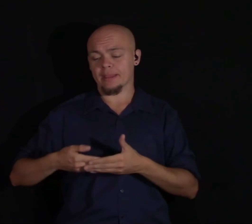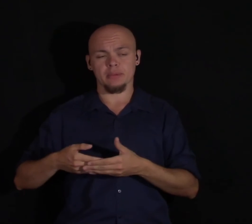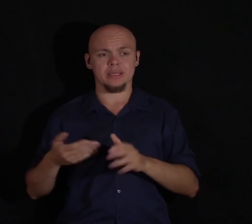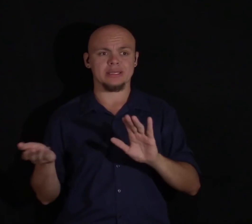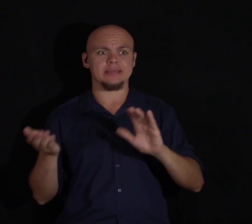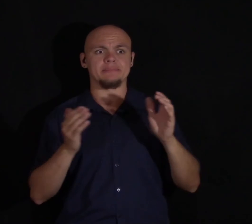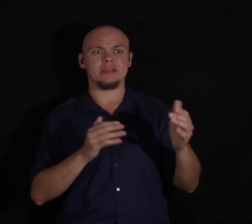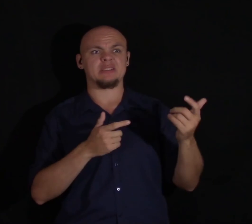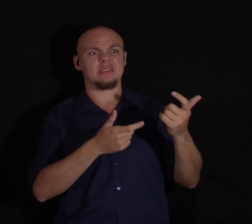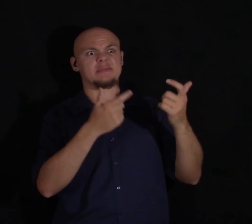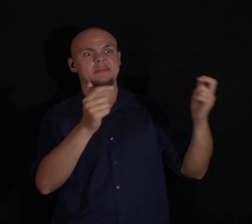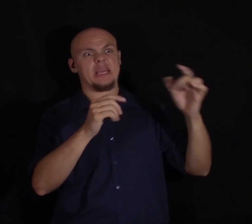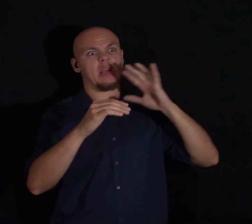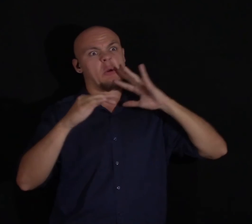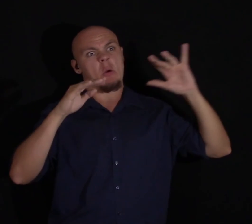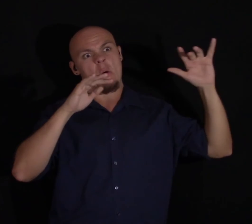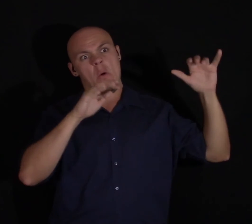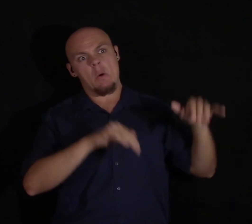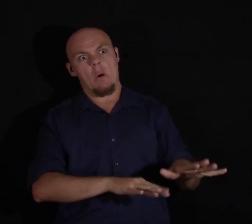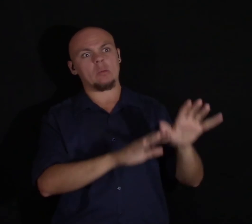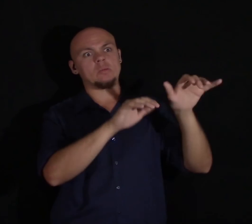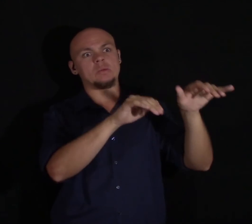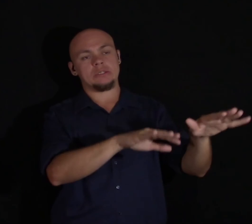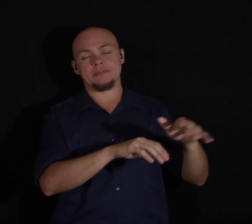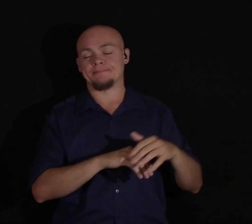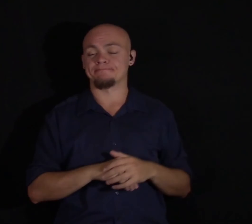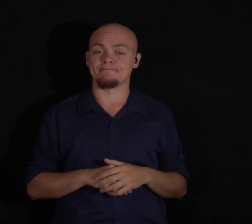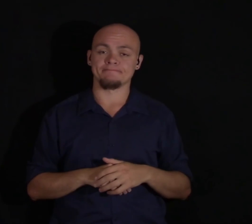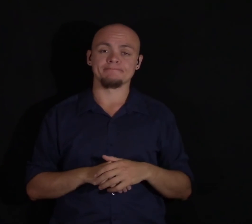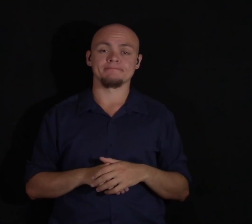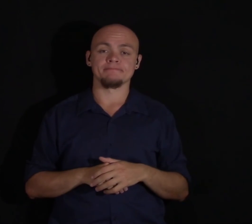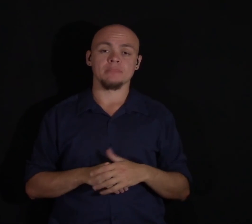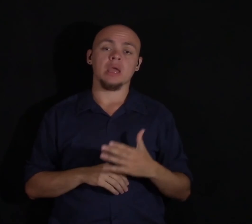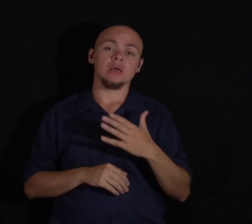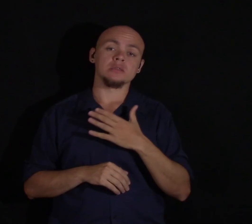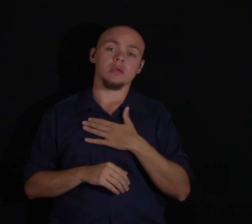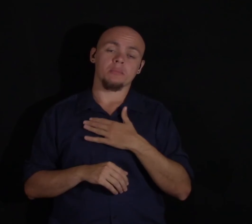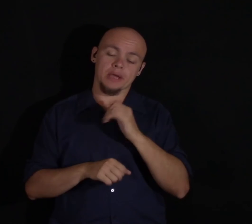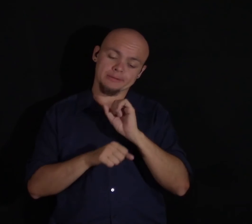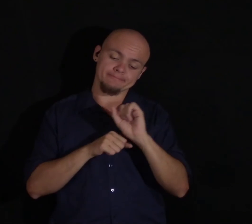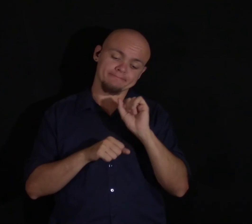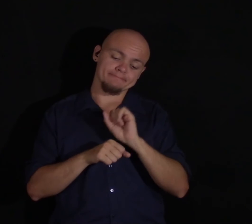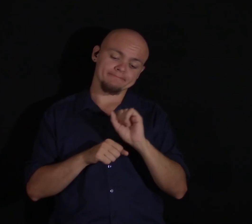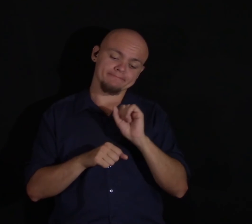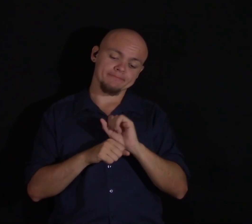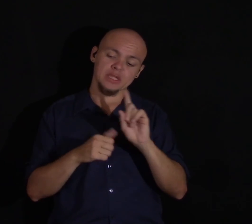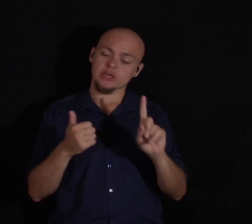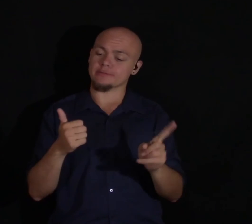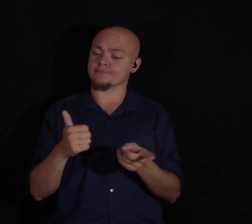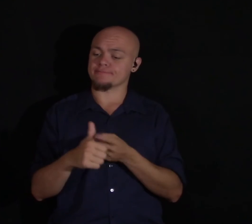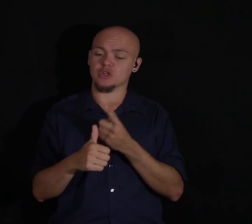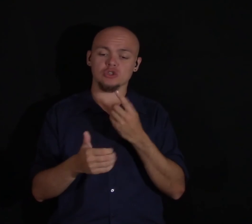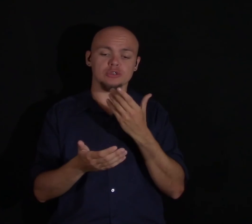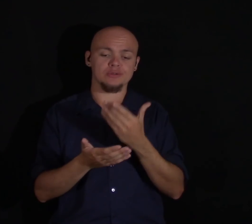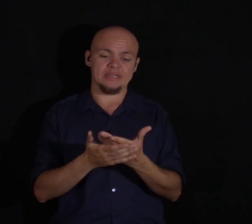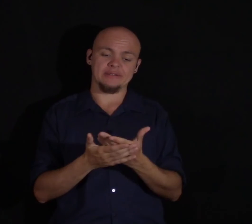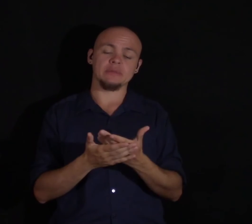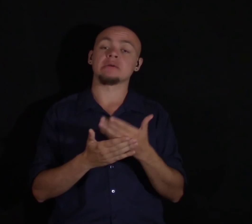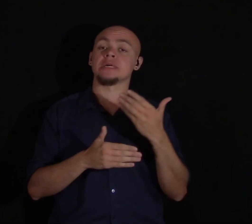ocean. In this manner I distributed my occupations when I first arrived, but as I proceeded in my